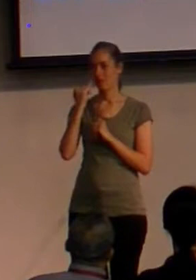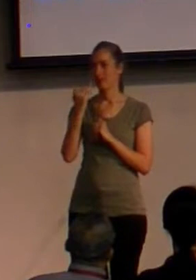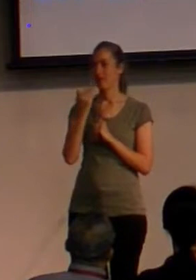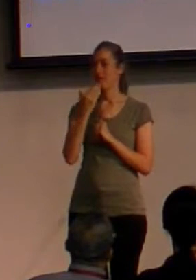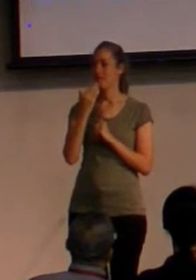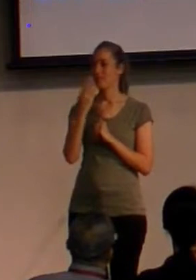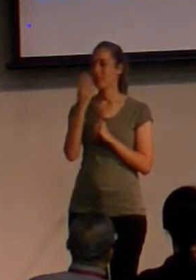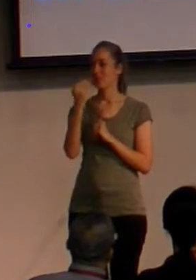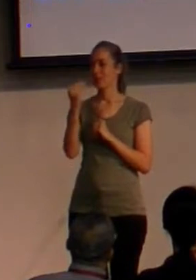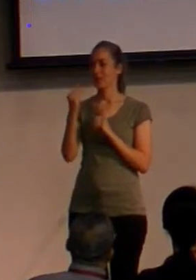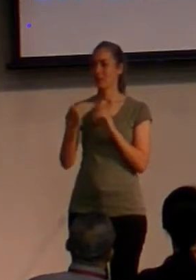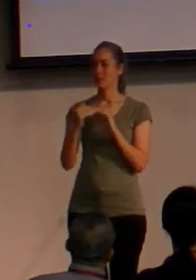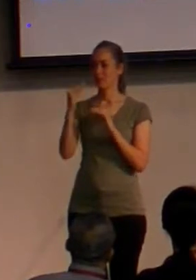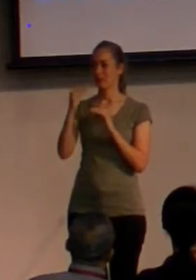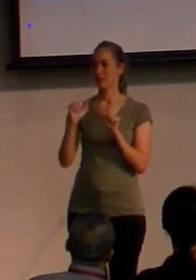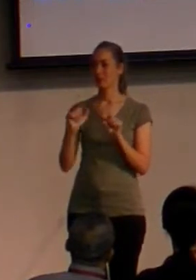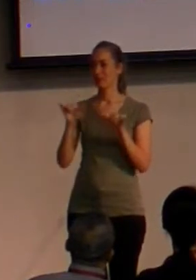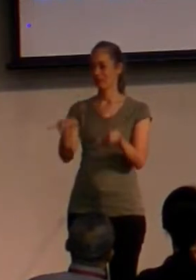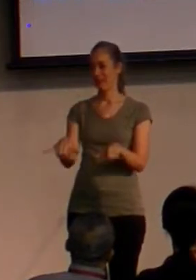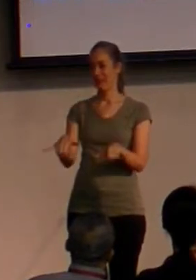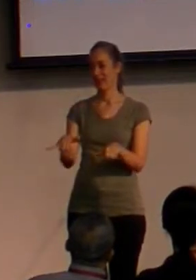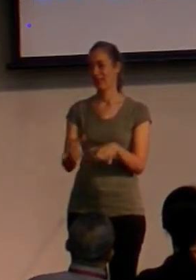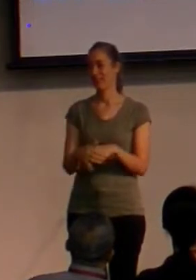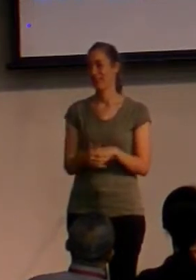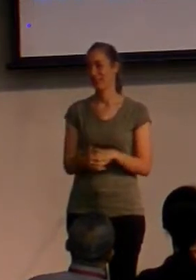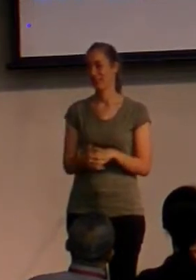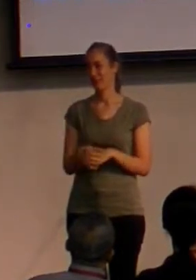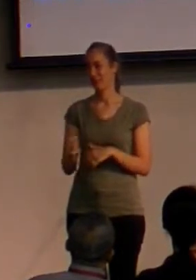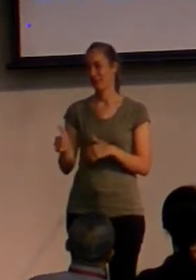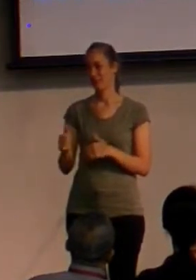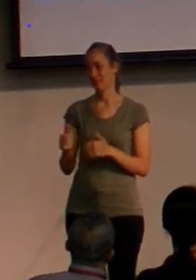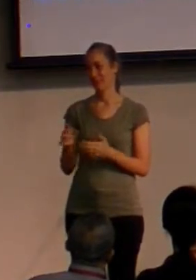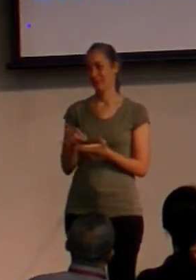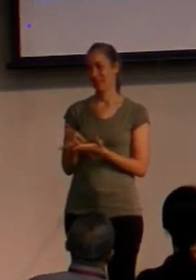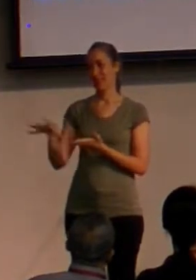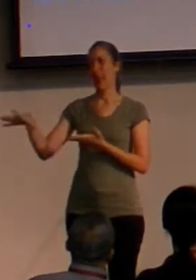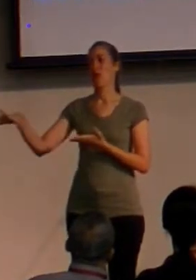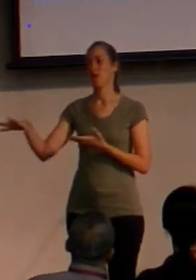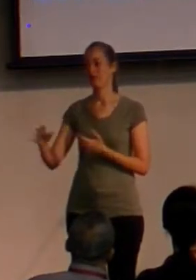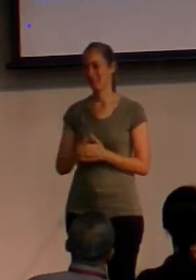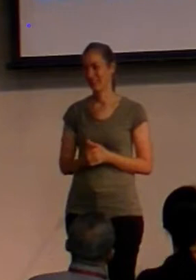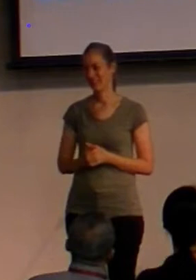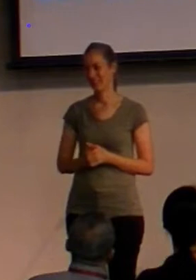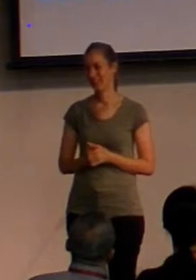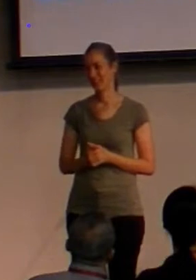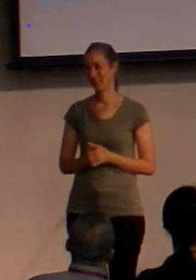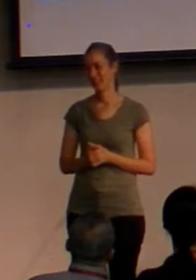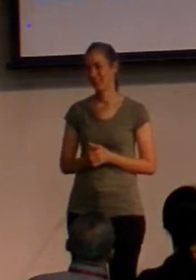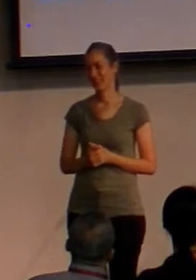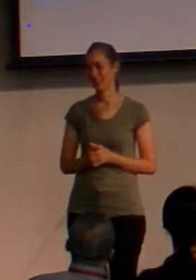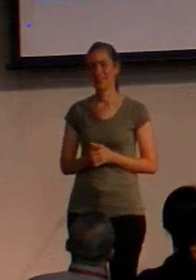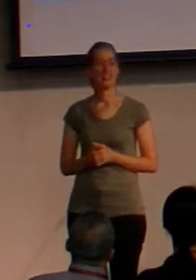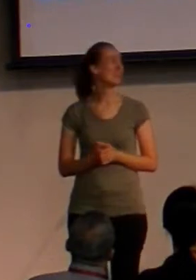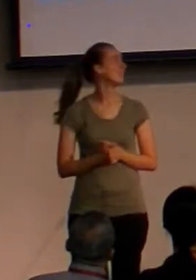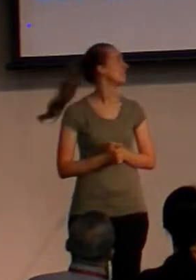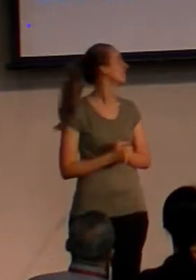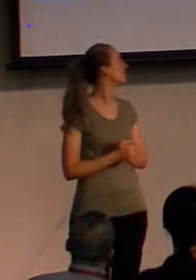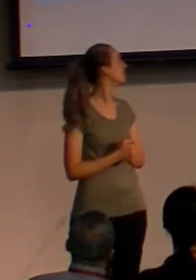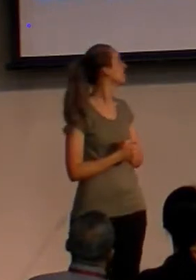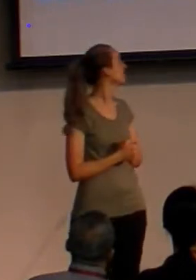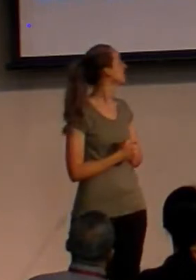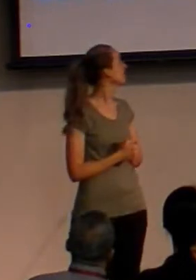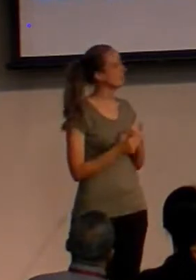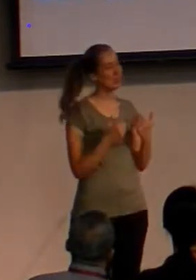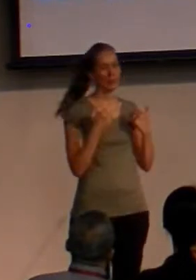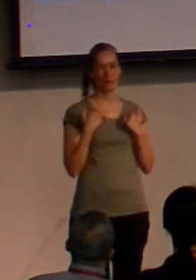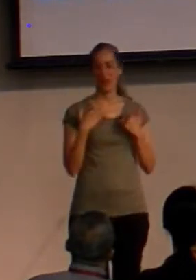them stay in. And so we kicked most of the people out. and had a little bit of good